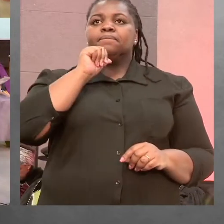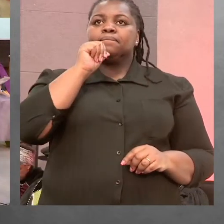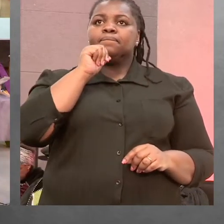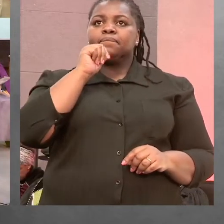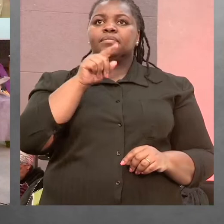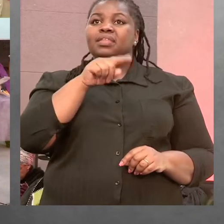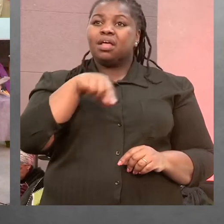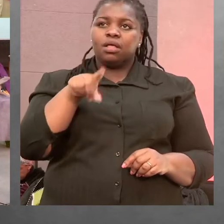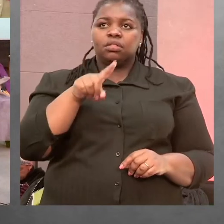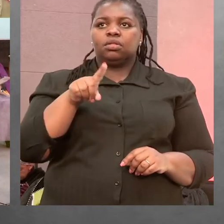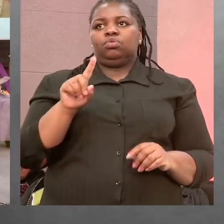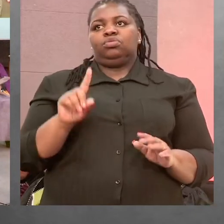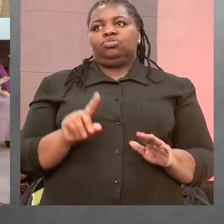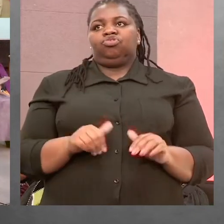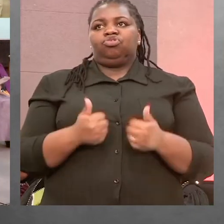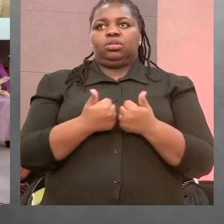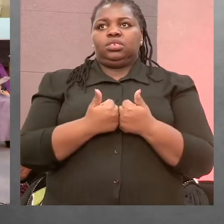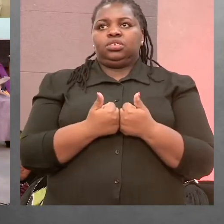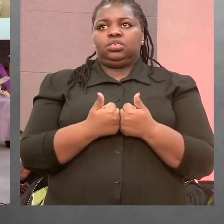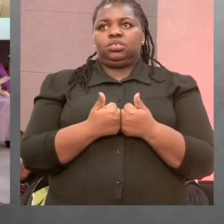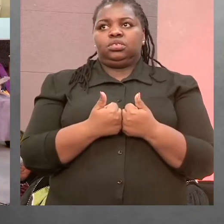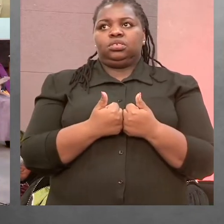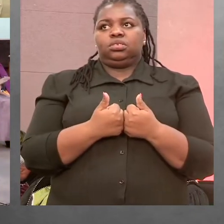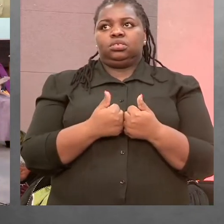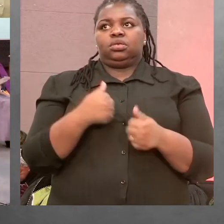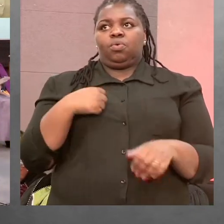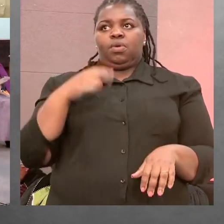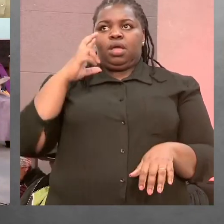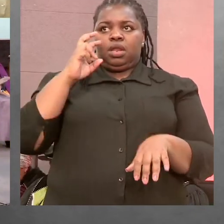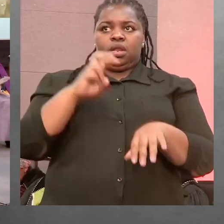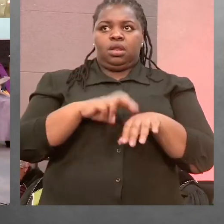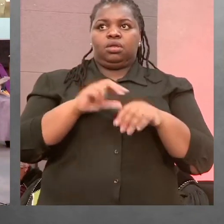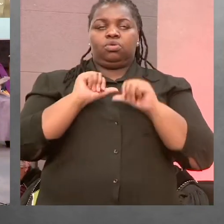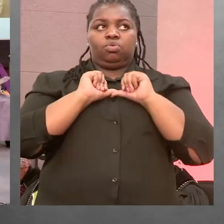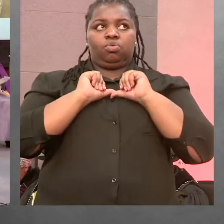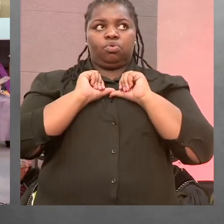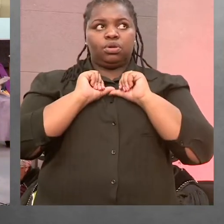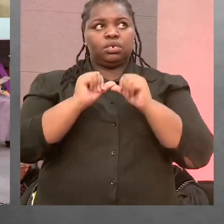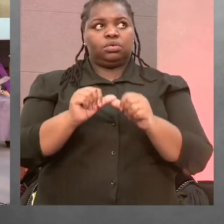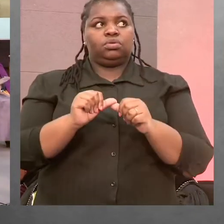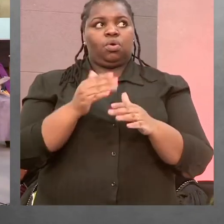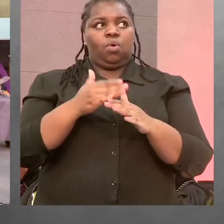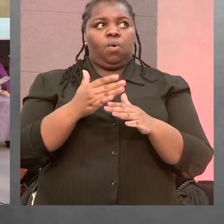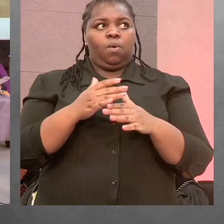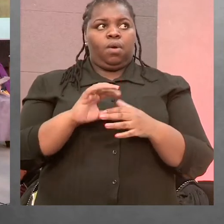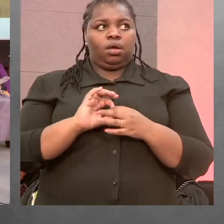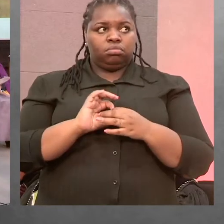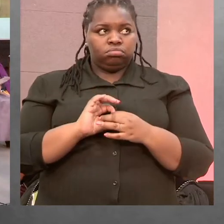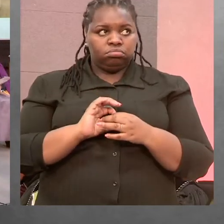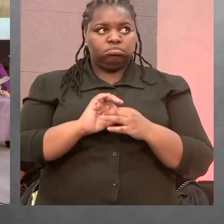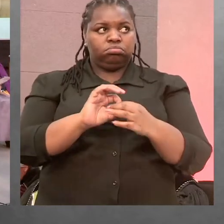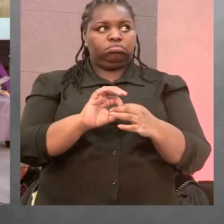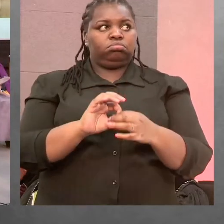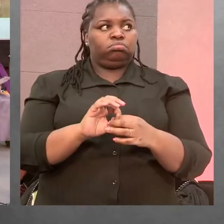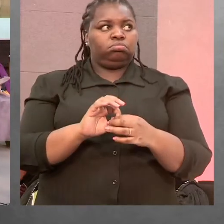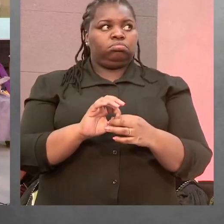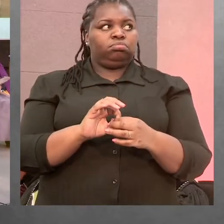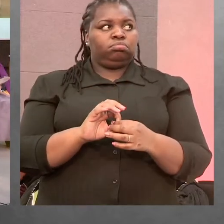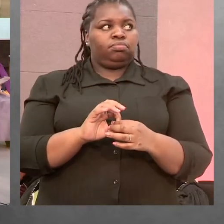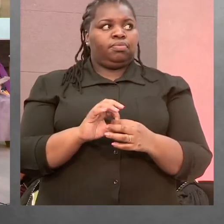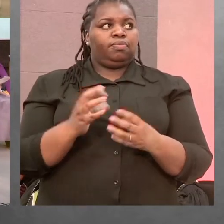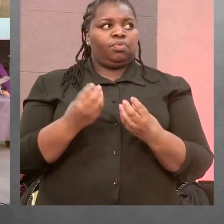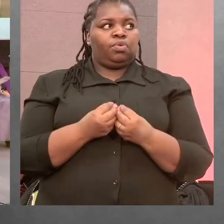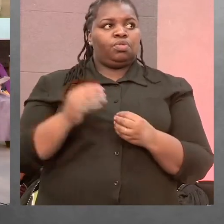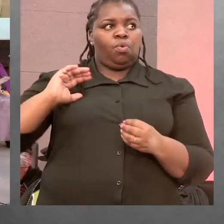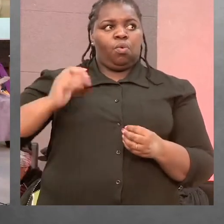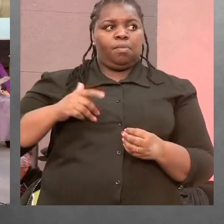despite those challenges, we need to continue to forge ahead. Being a woman in South